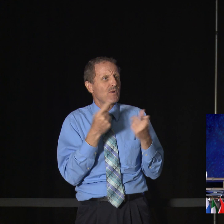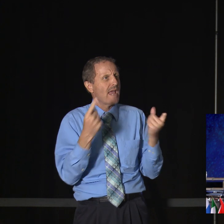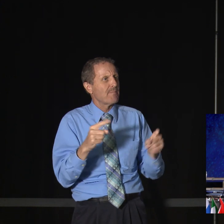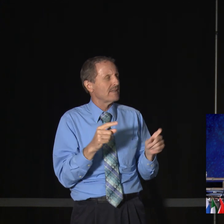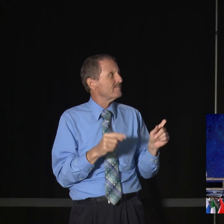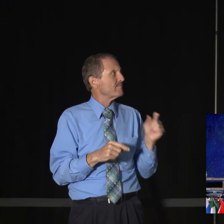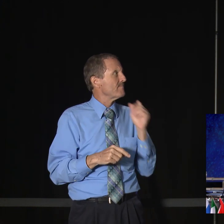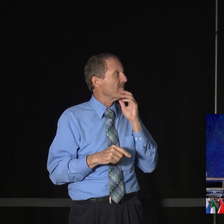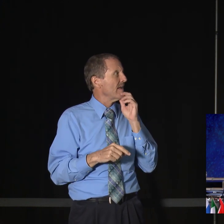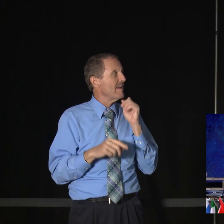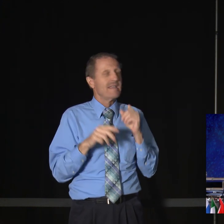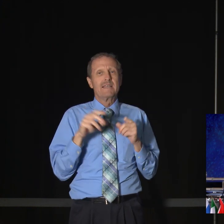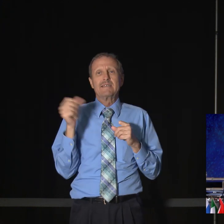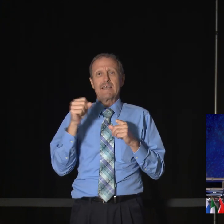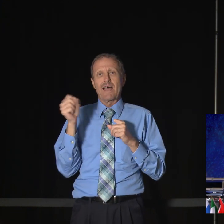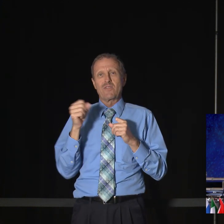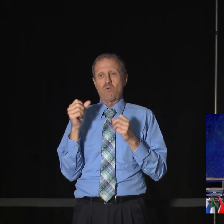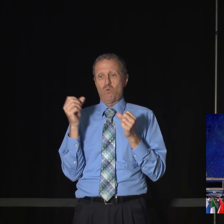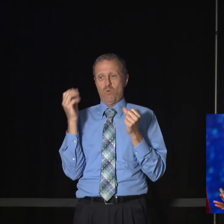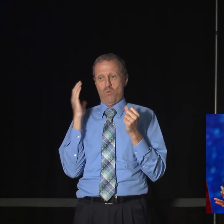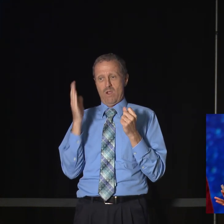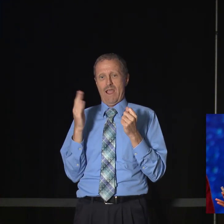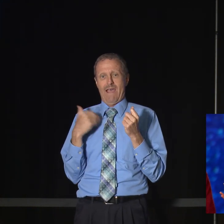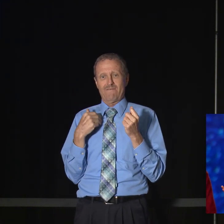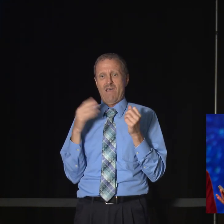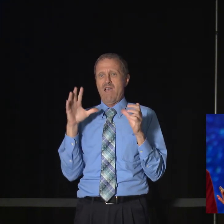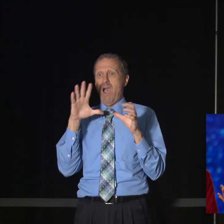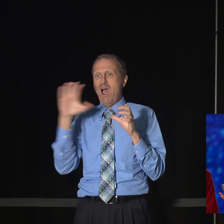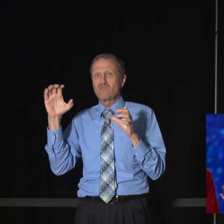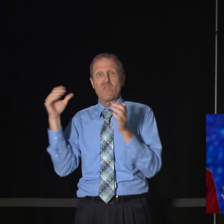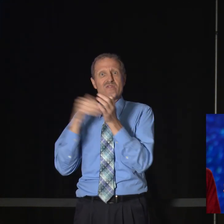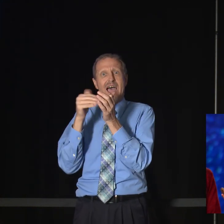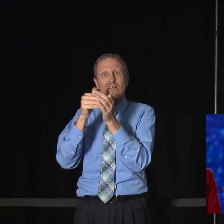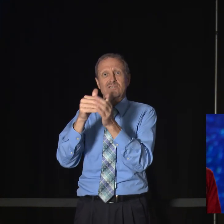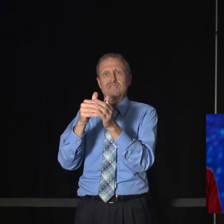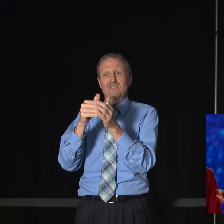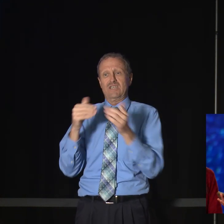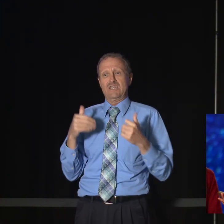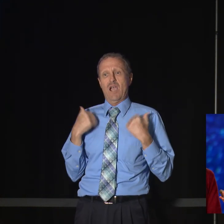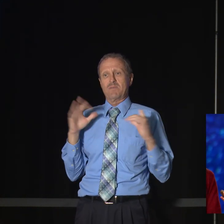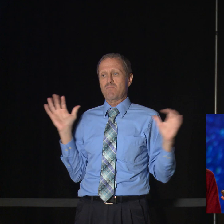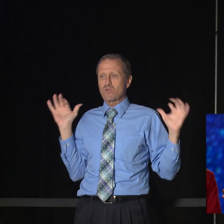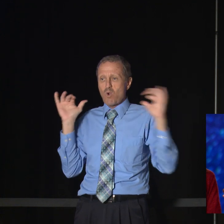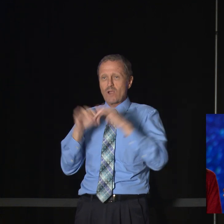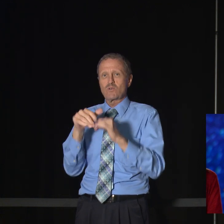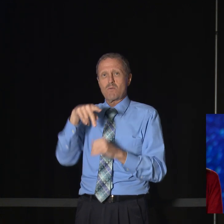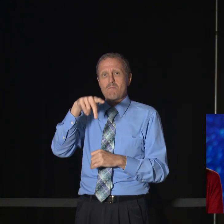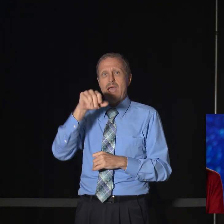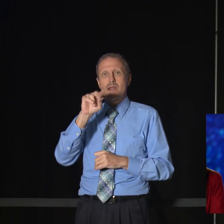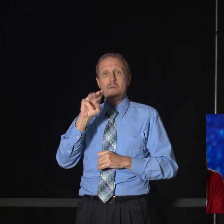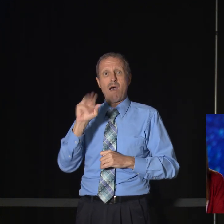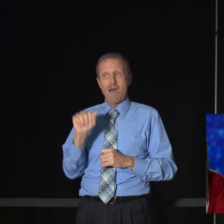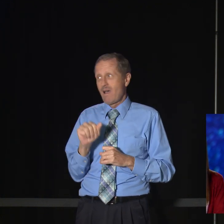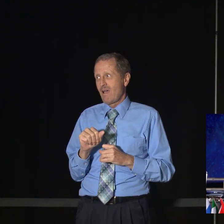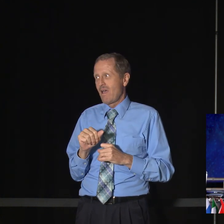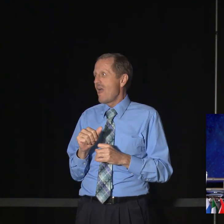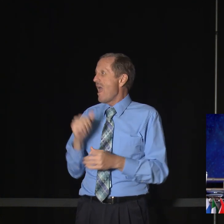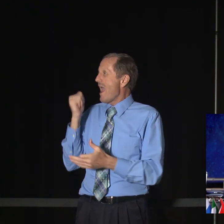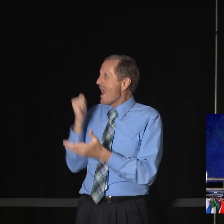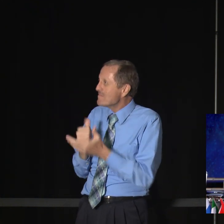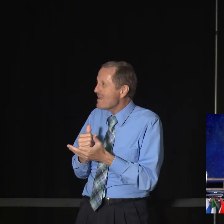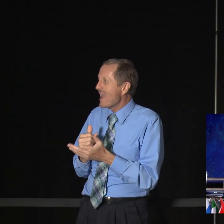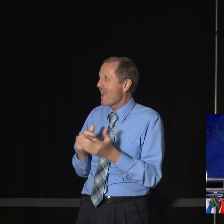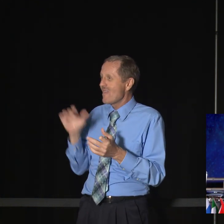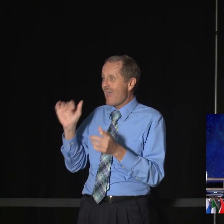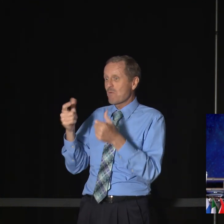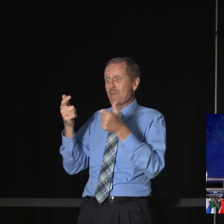Yes. So, David, there's going to be hundreds of thousands of young people coming to Panama. Amen. So that's going to be the